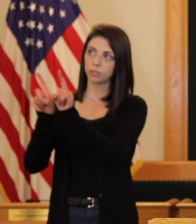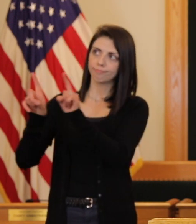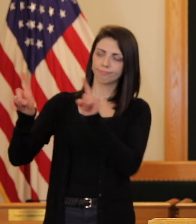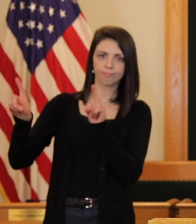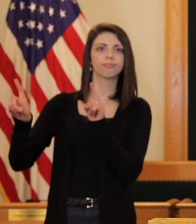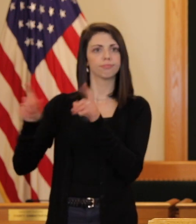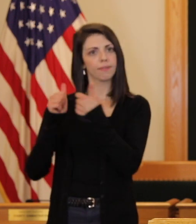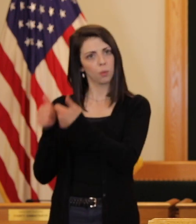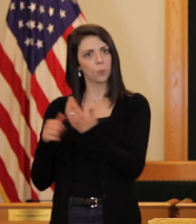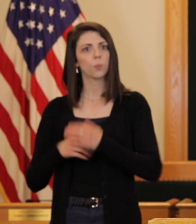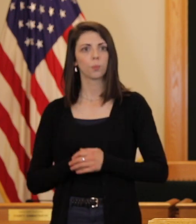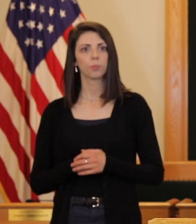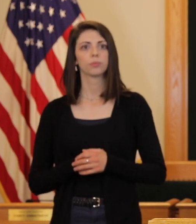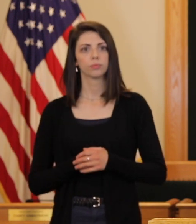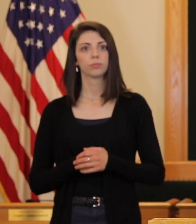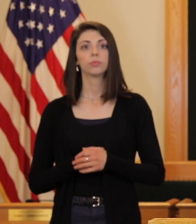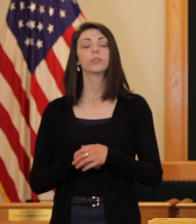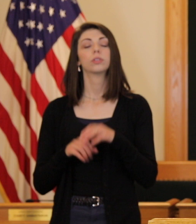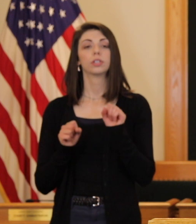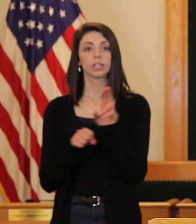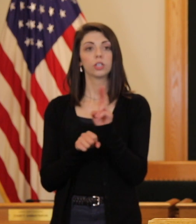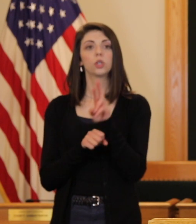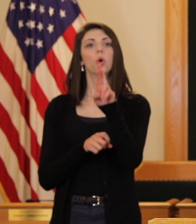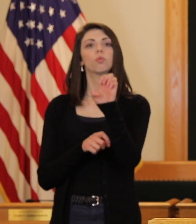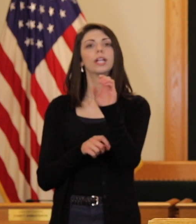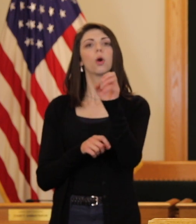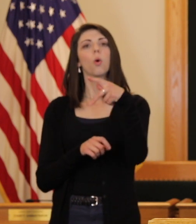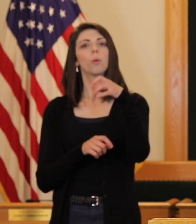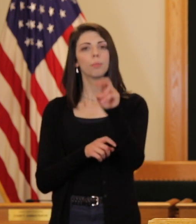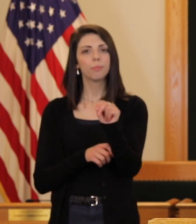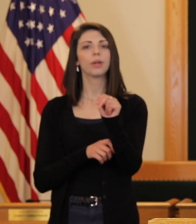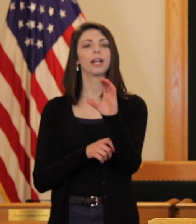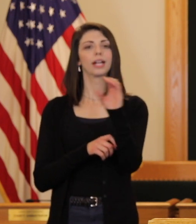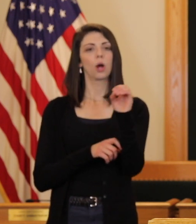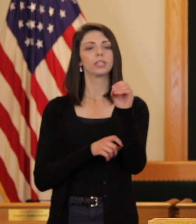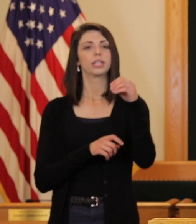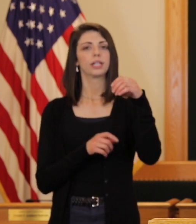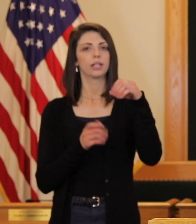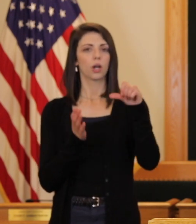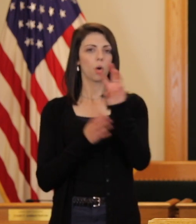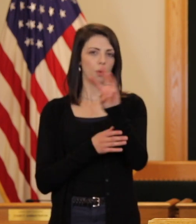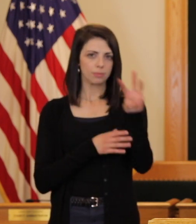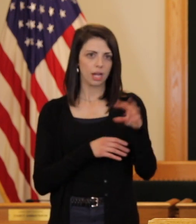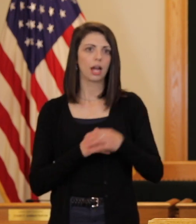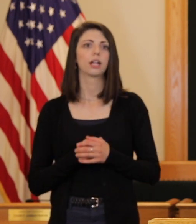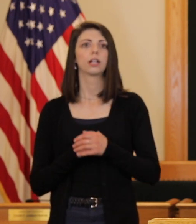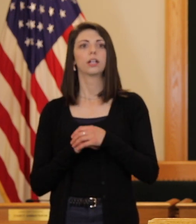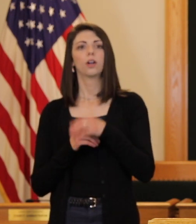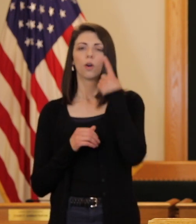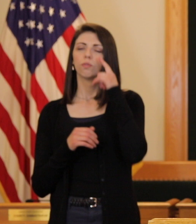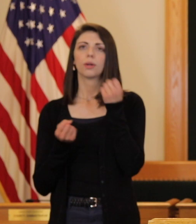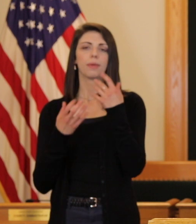place. Please keep referring to the Reopen Oswego County page and the COVID-19 page on the county website for